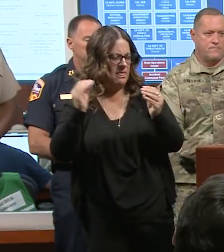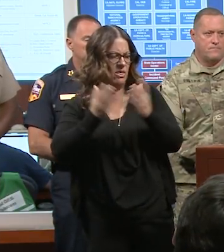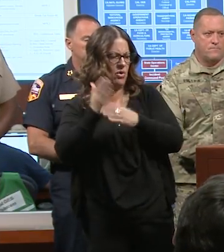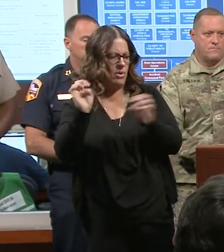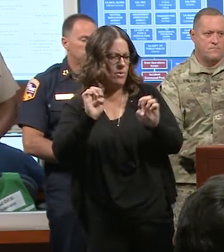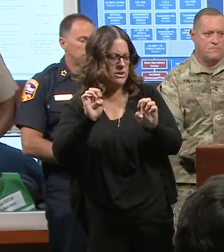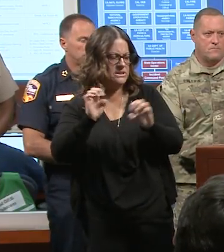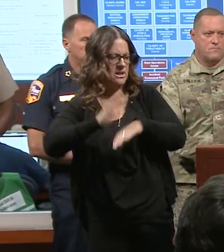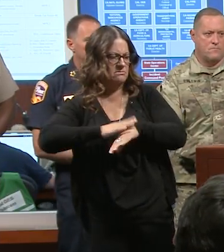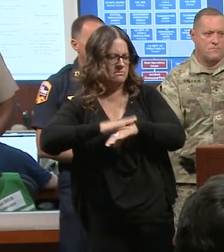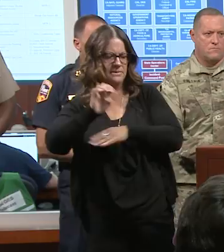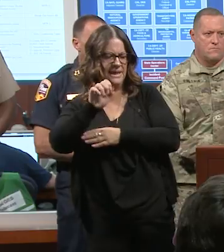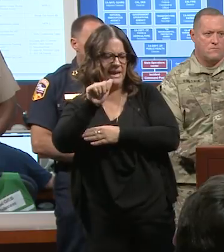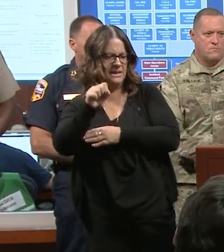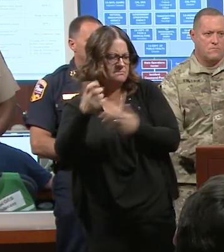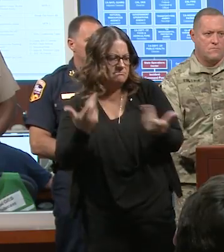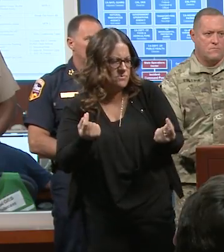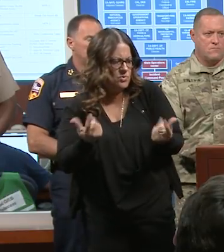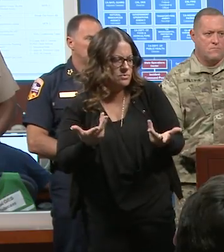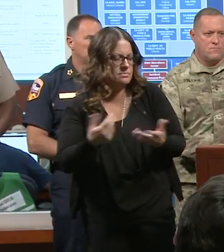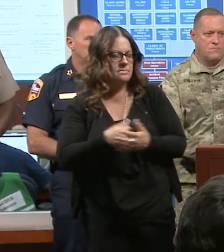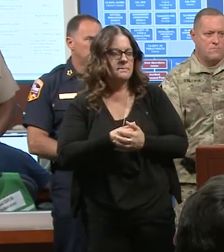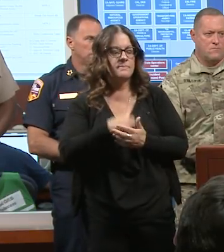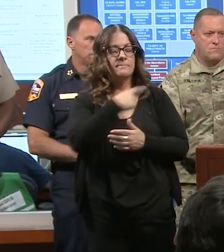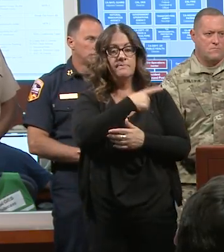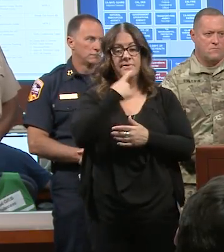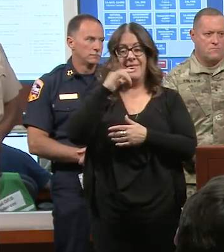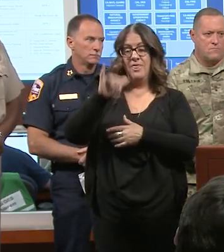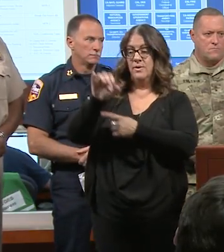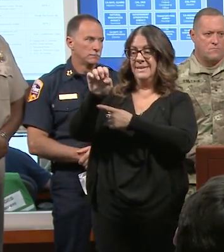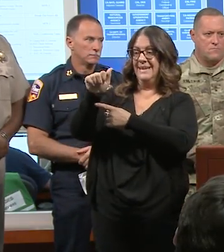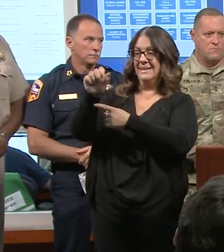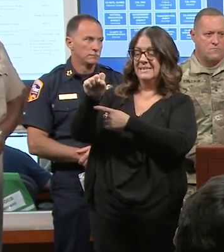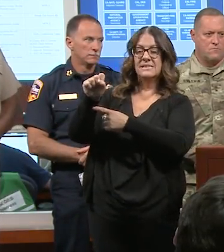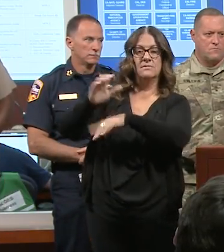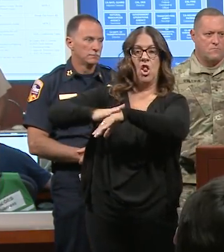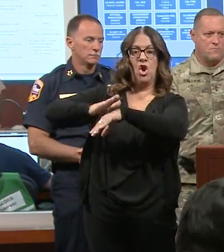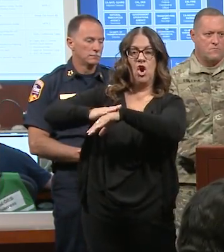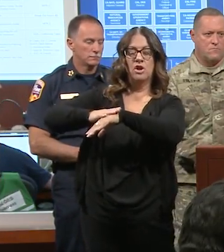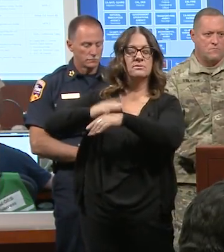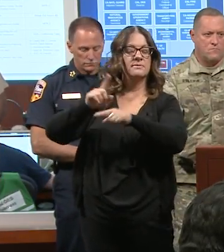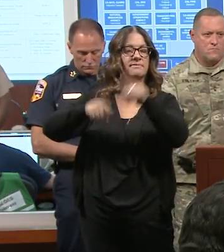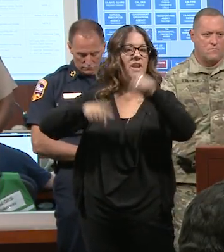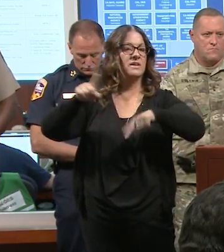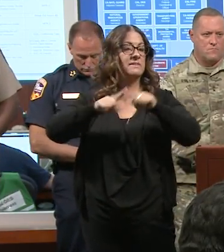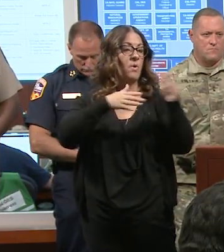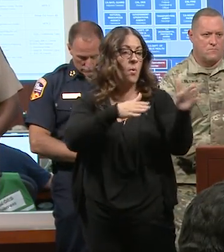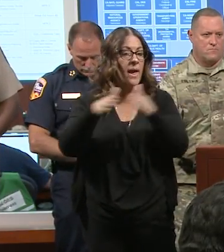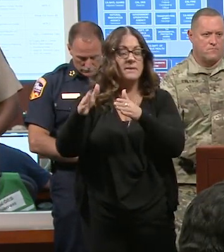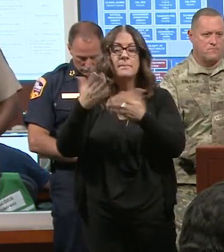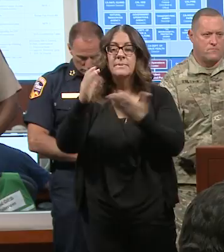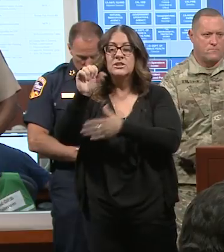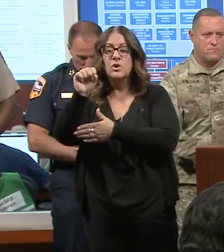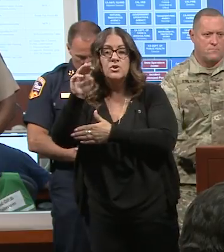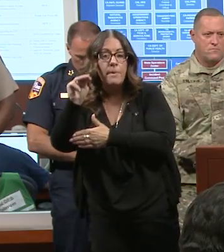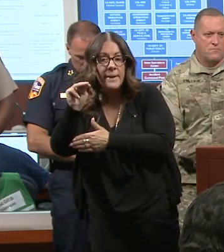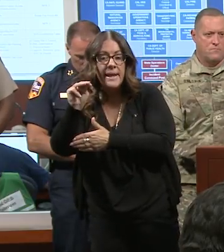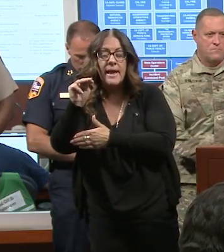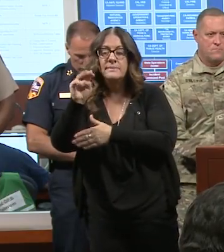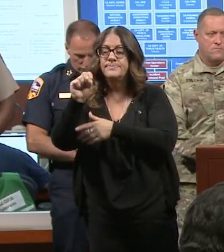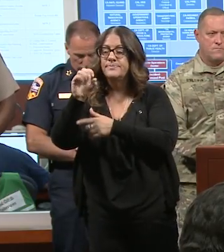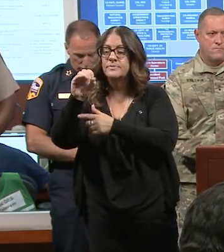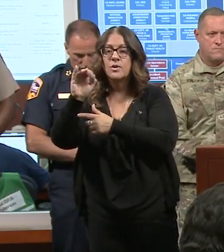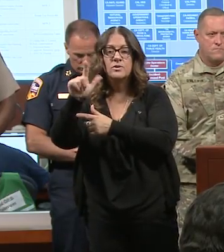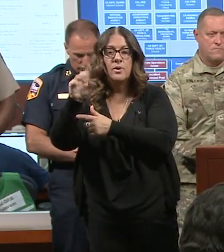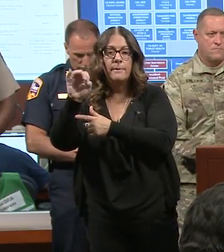they had to evacuate. So these alerts come out in various forms. They come out over social media. They come out by